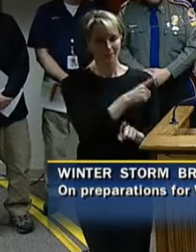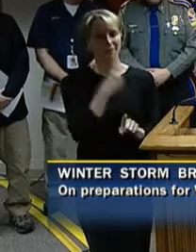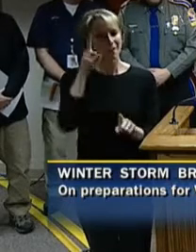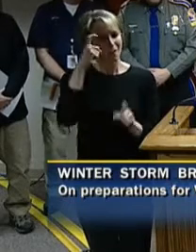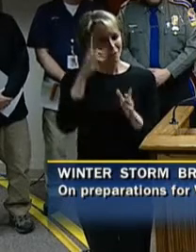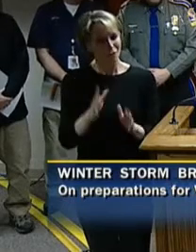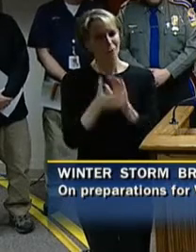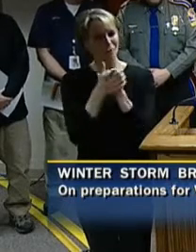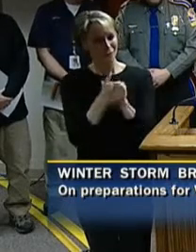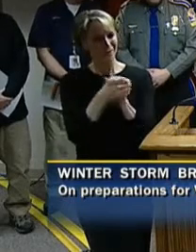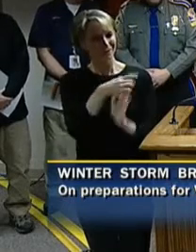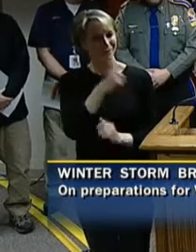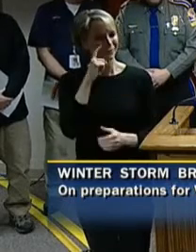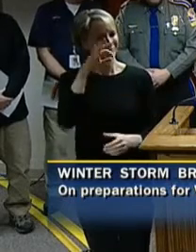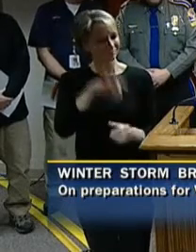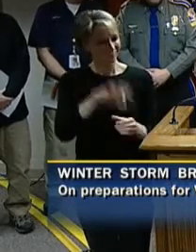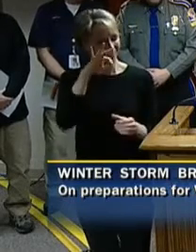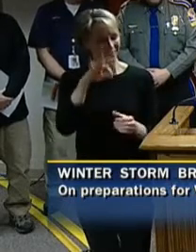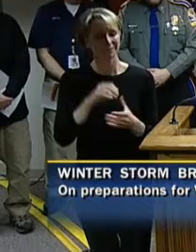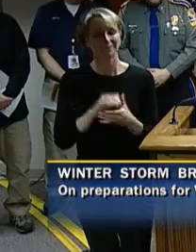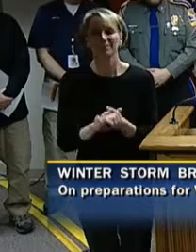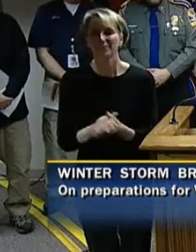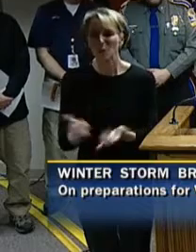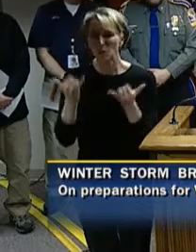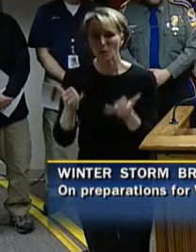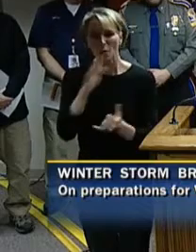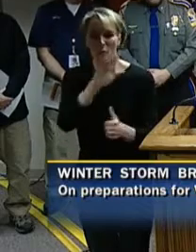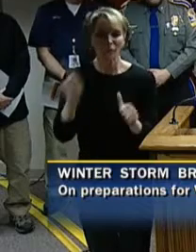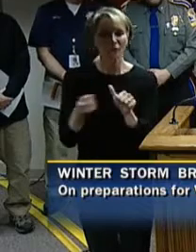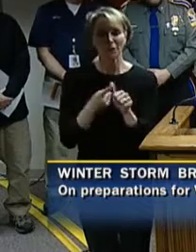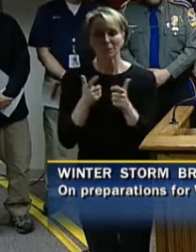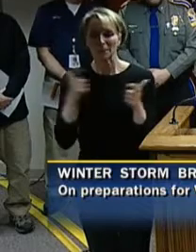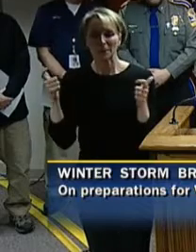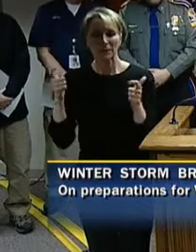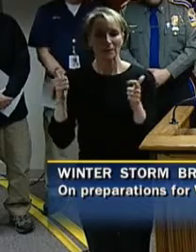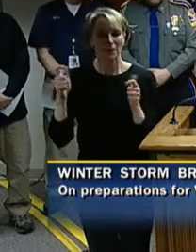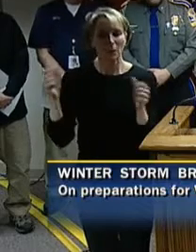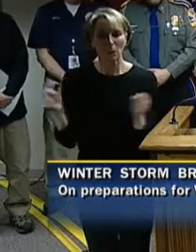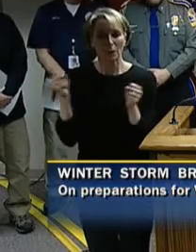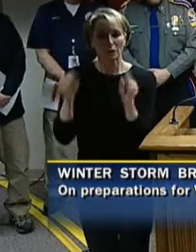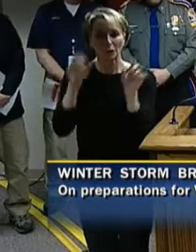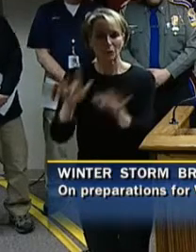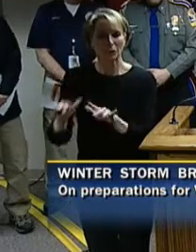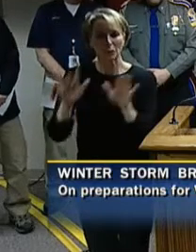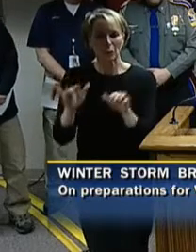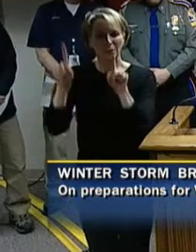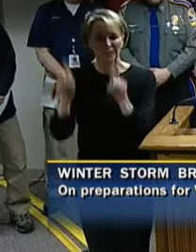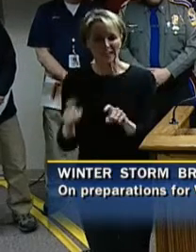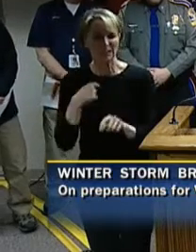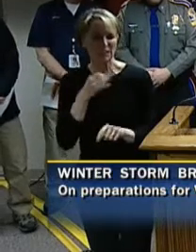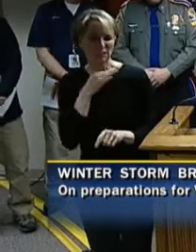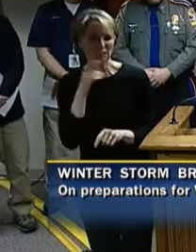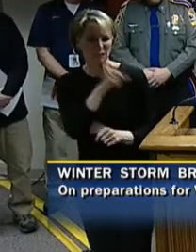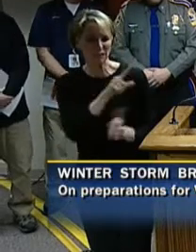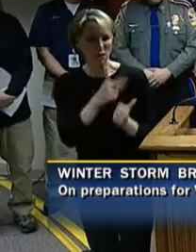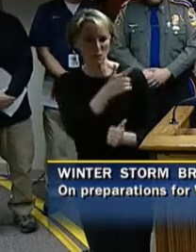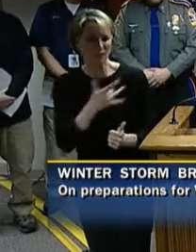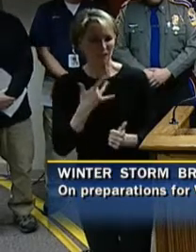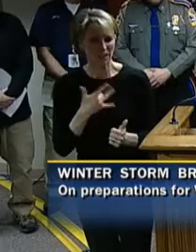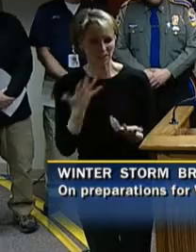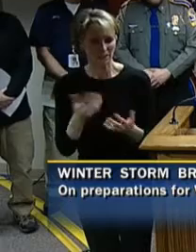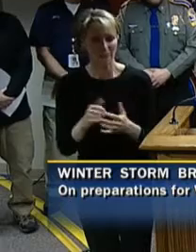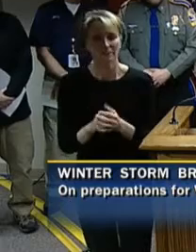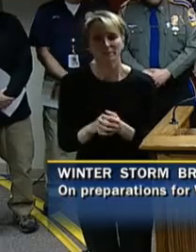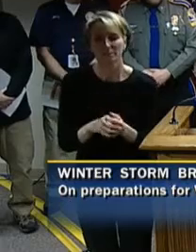Your first big winter storm test. What are you feeling right now? I'm feeling really proud of